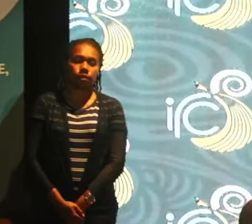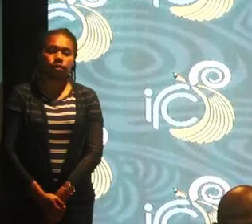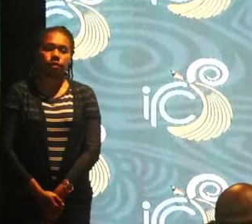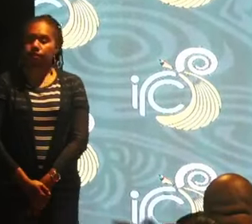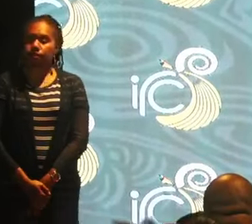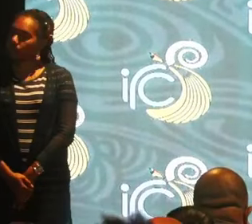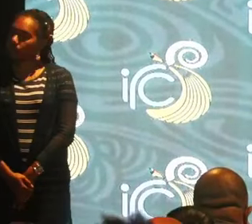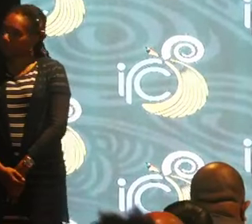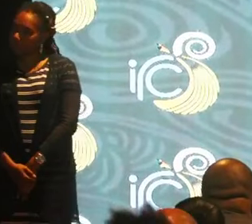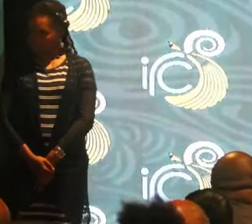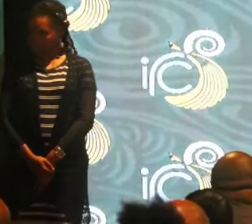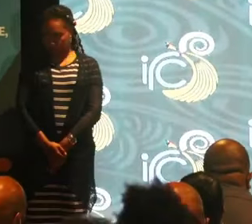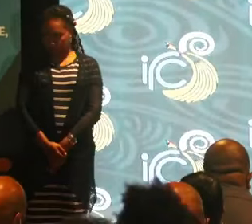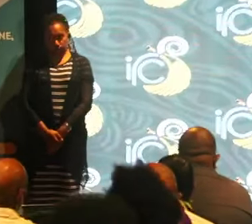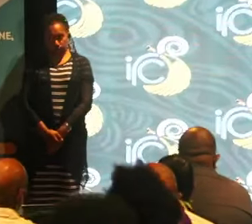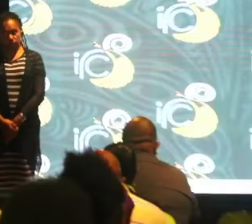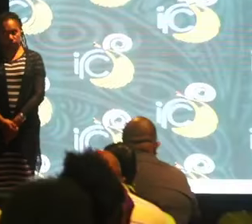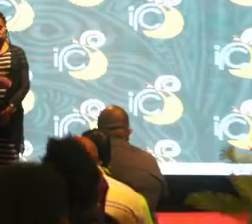Thank you.